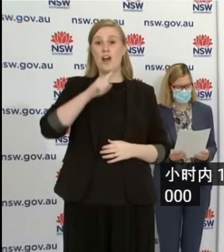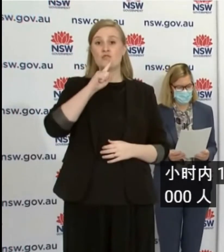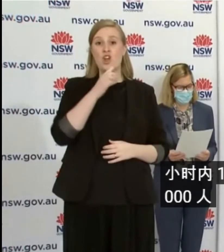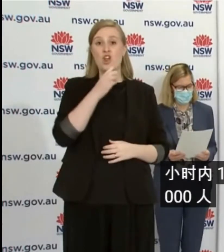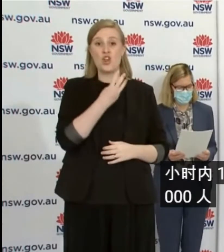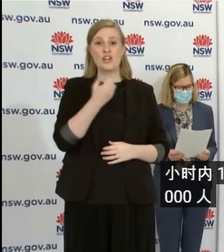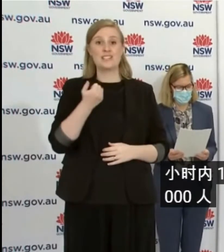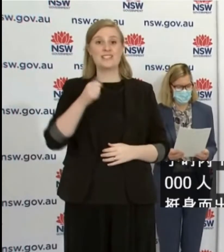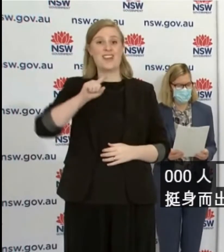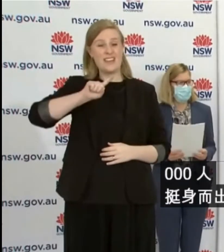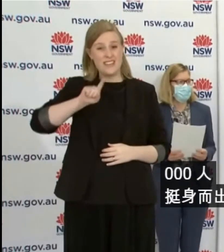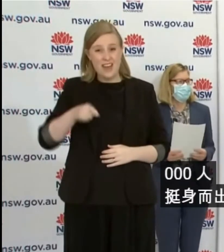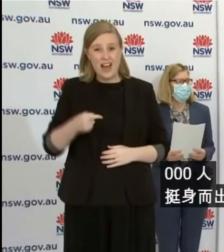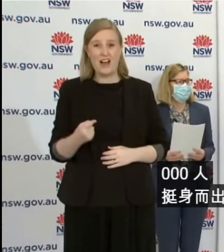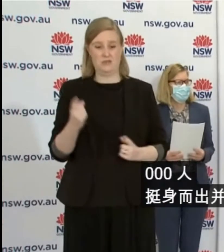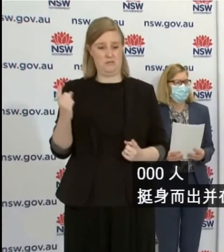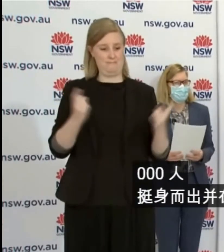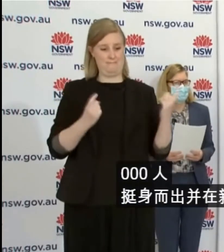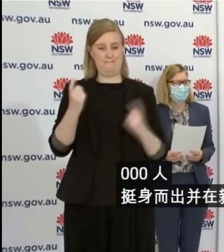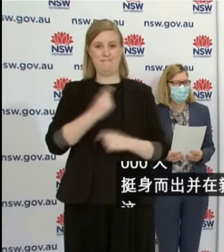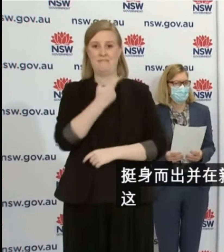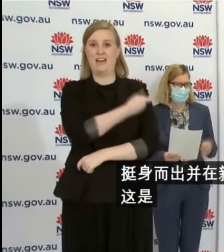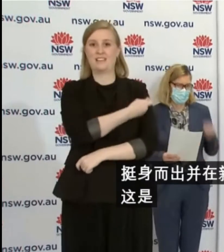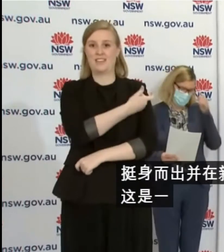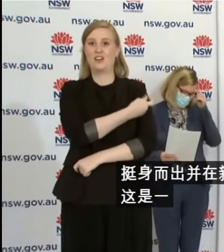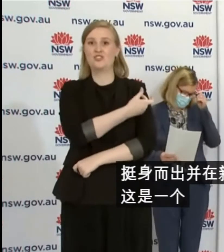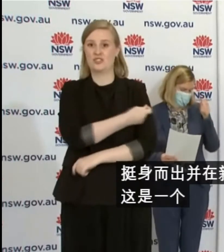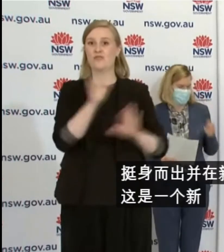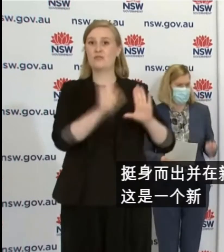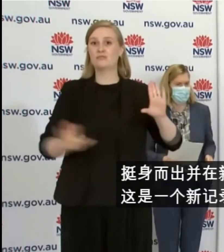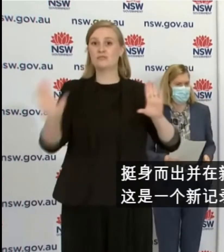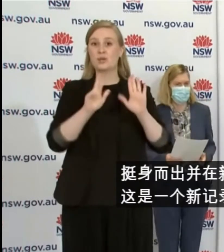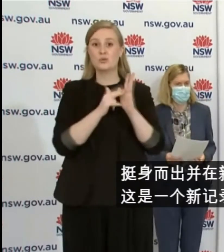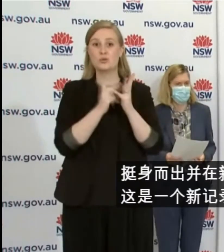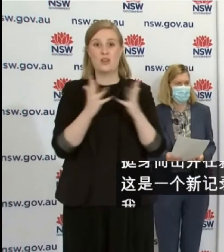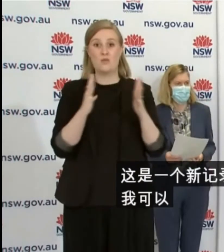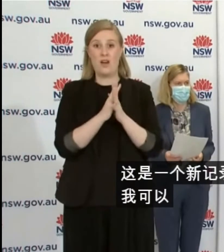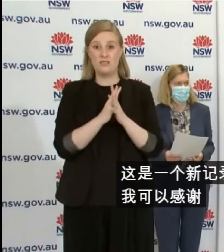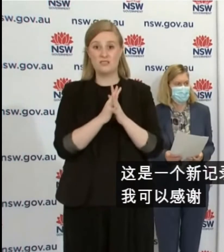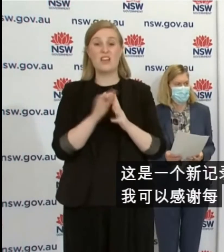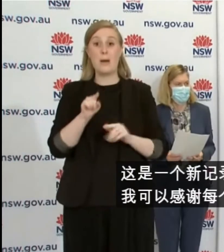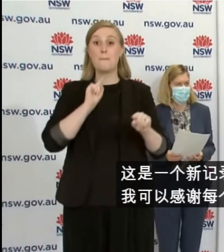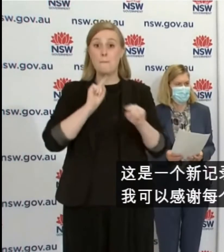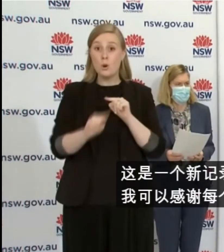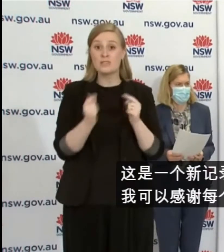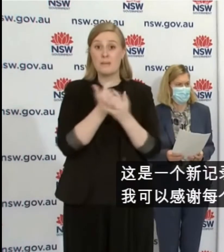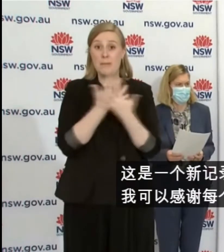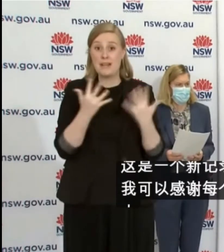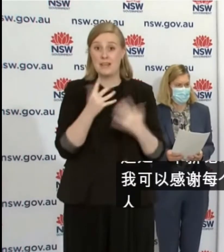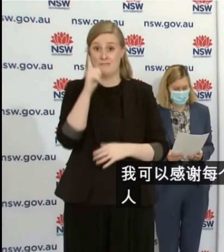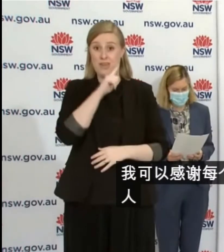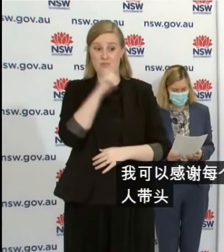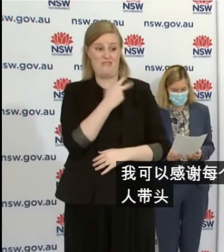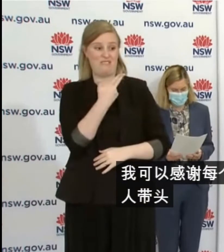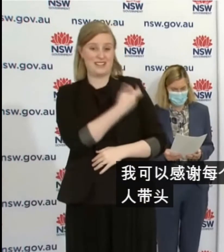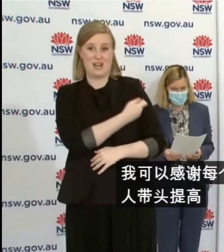136,000 people came forward and got vaccinated in New South Wales. This is a new record, and can I thank every single person for